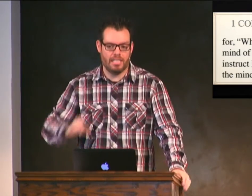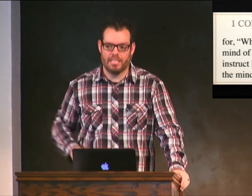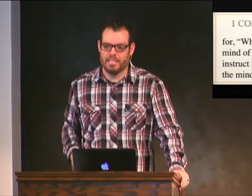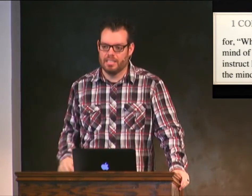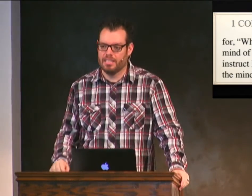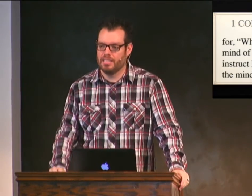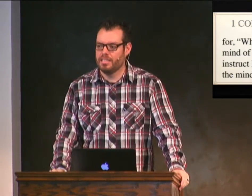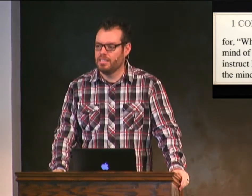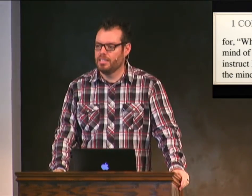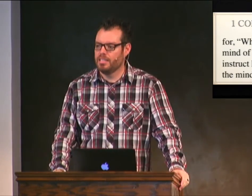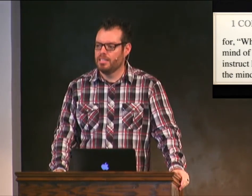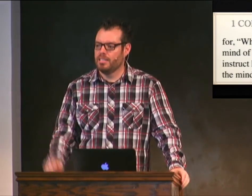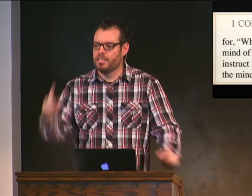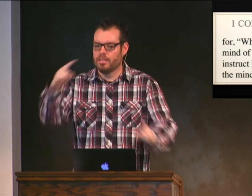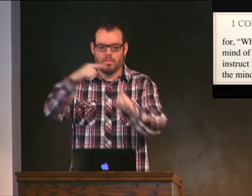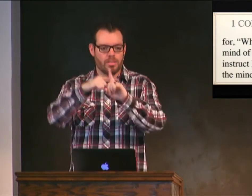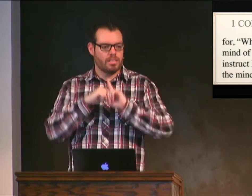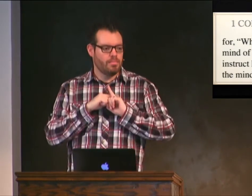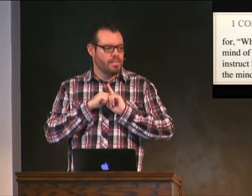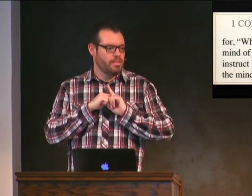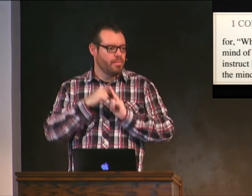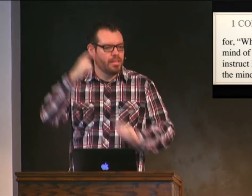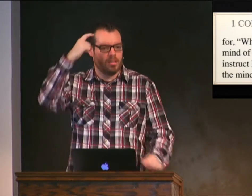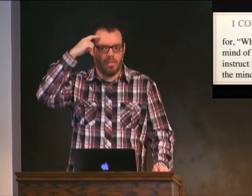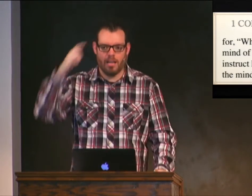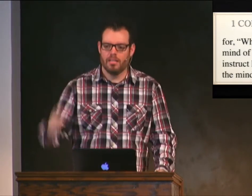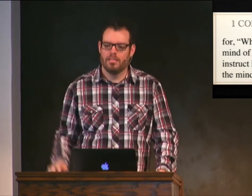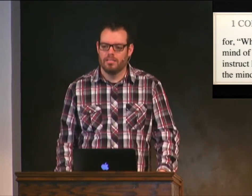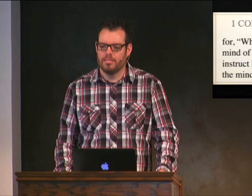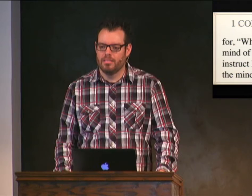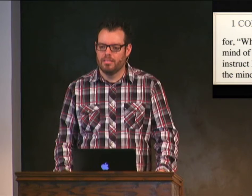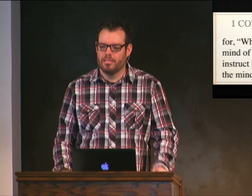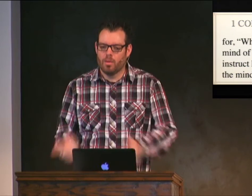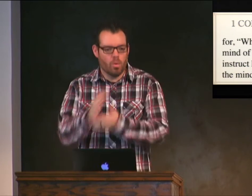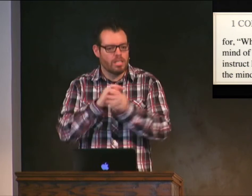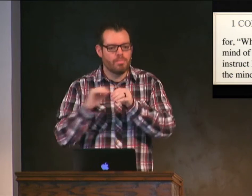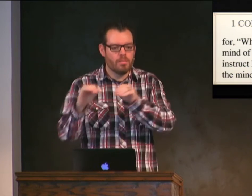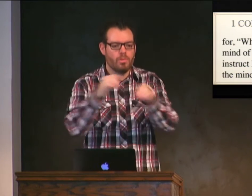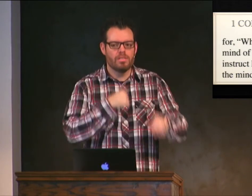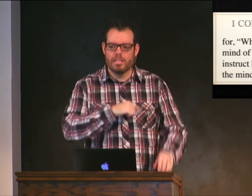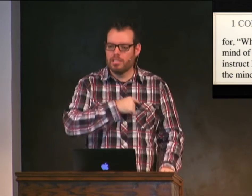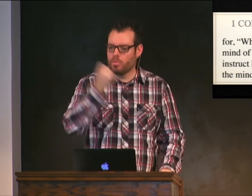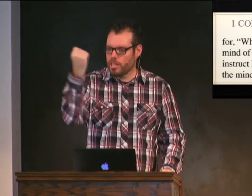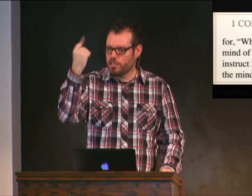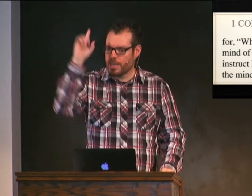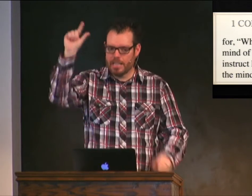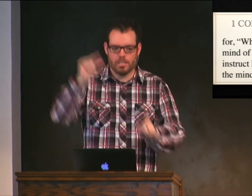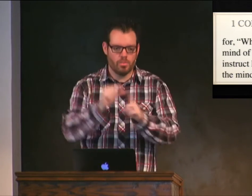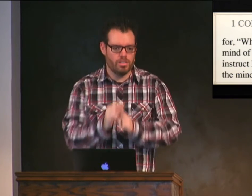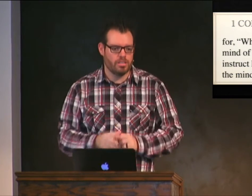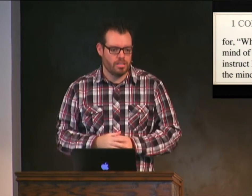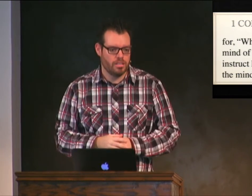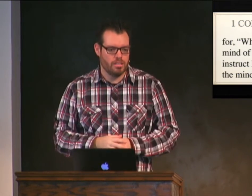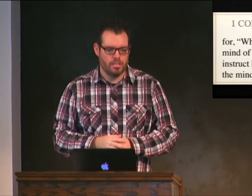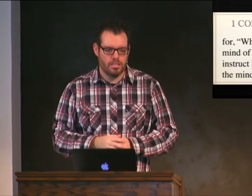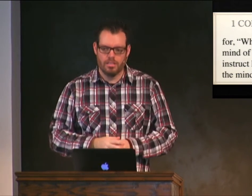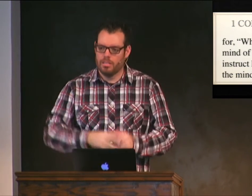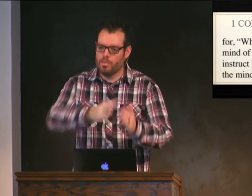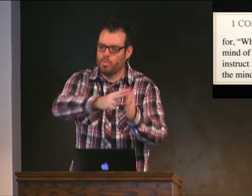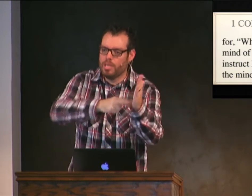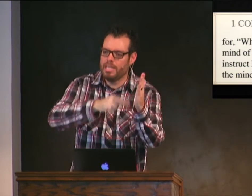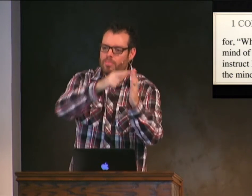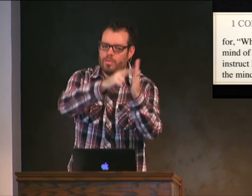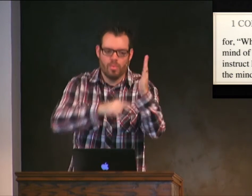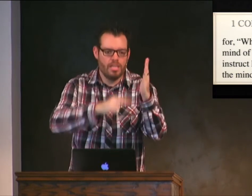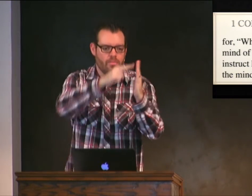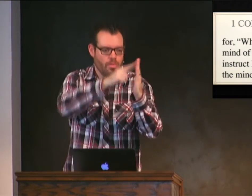of Christ. We accept him, the mind. The Holy Spirit moves in us so we understand his words.